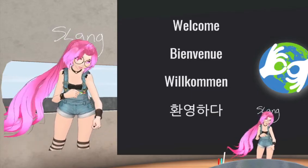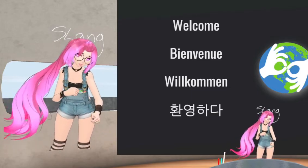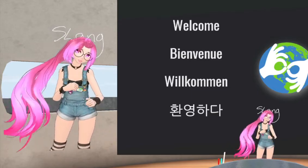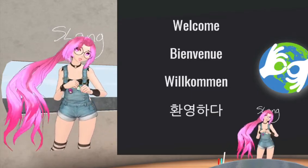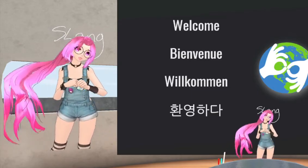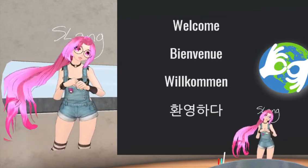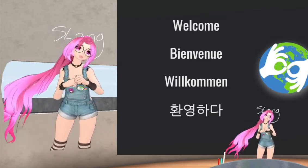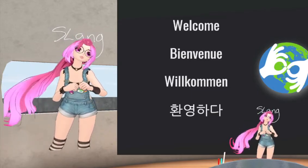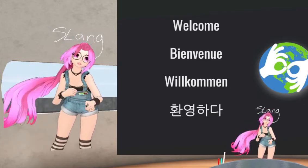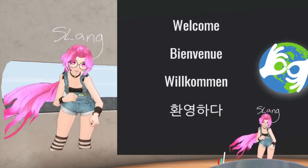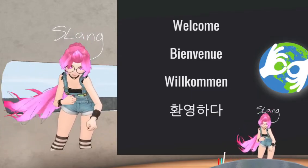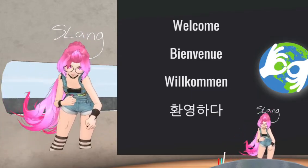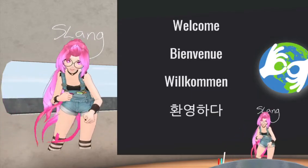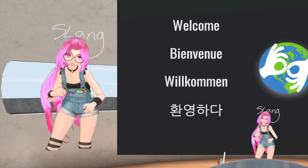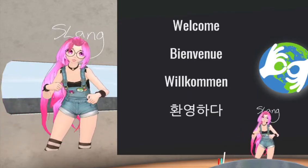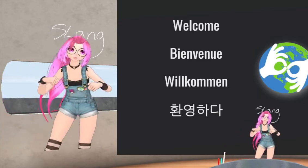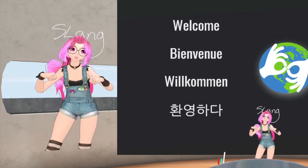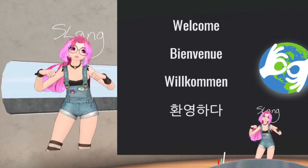means?